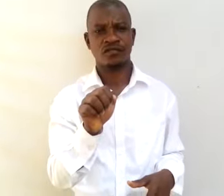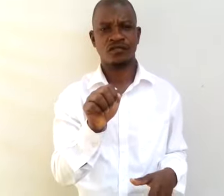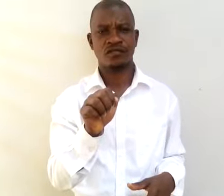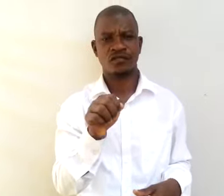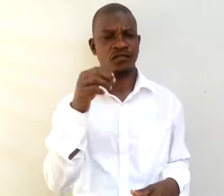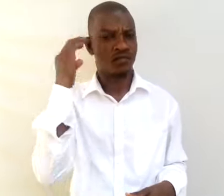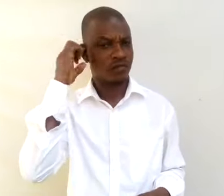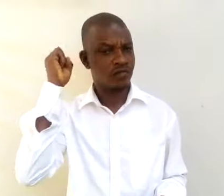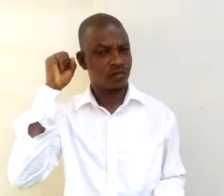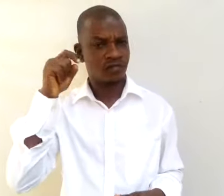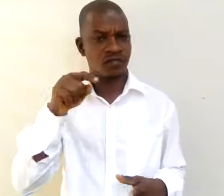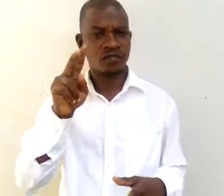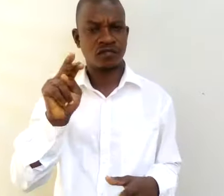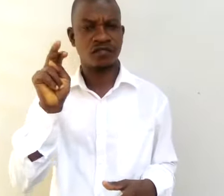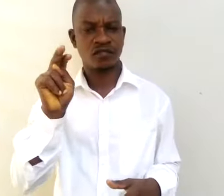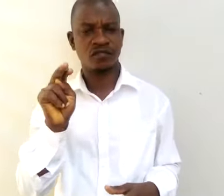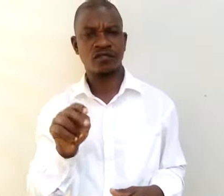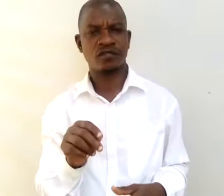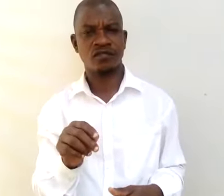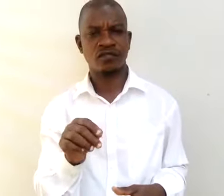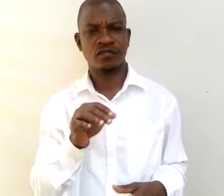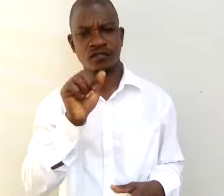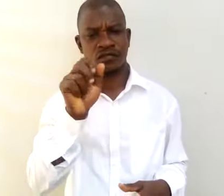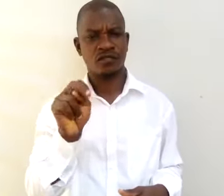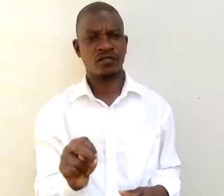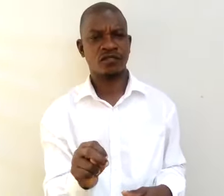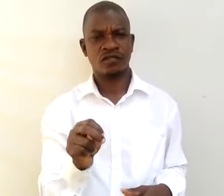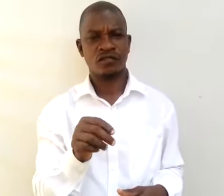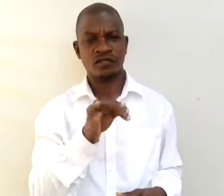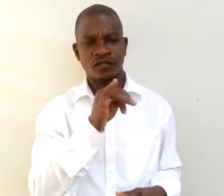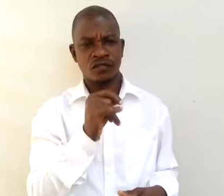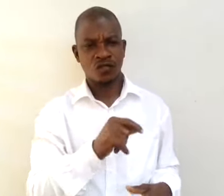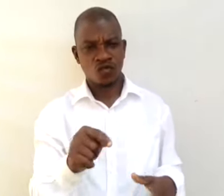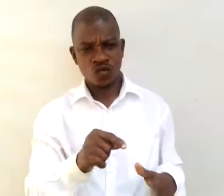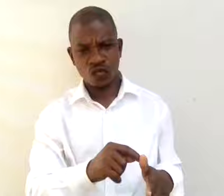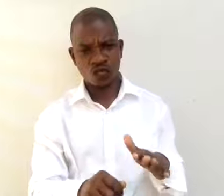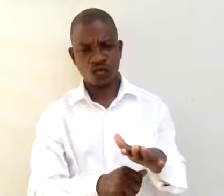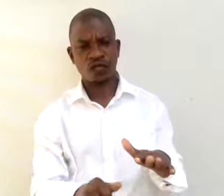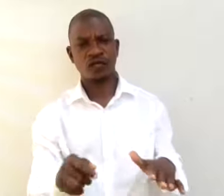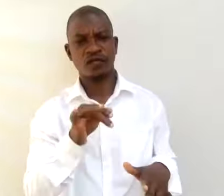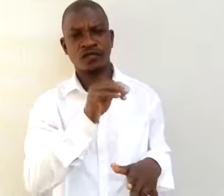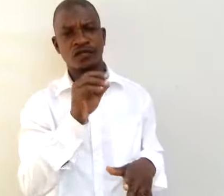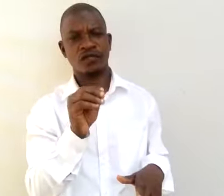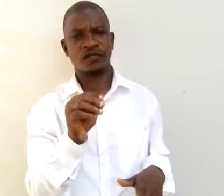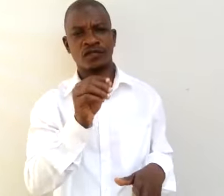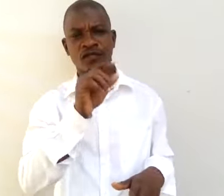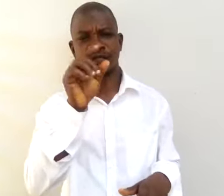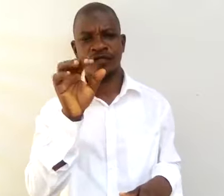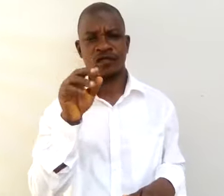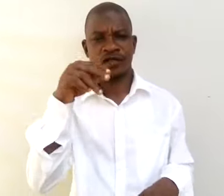Sound N. A-N underlined. A. Night.